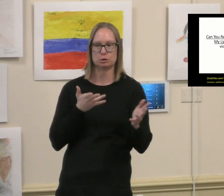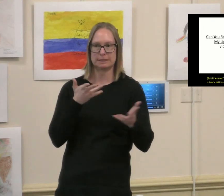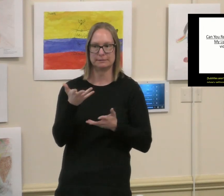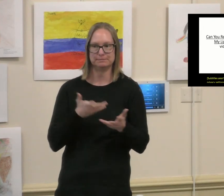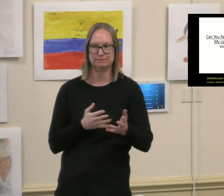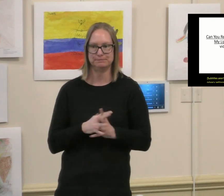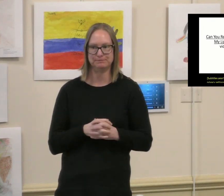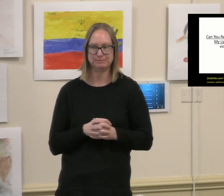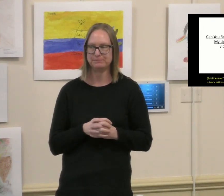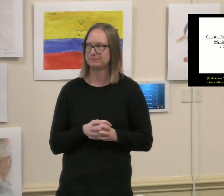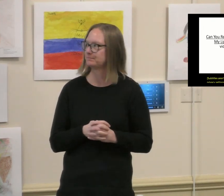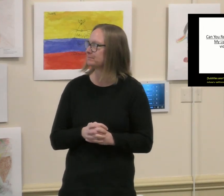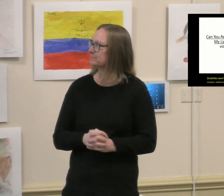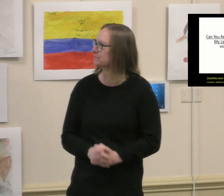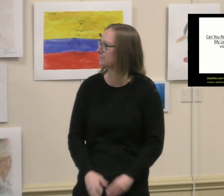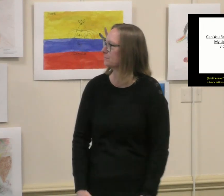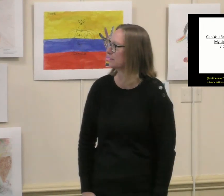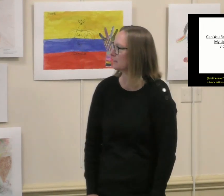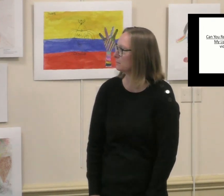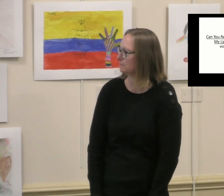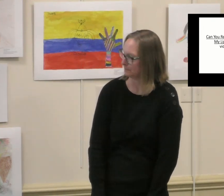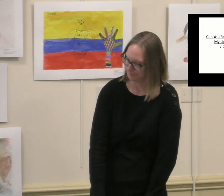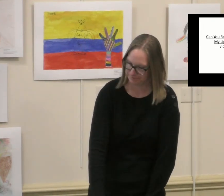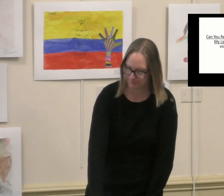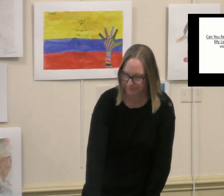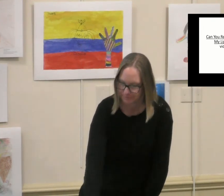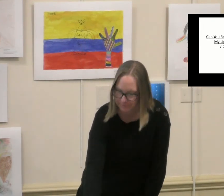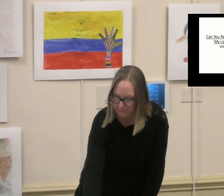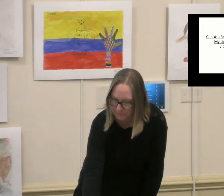point across to the deaf person you're communicating with.